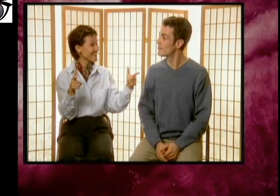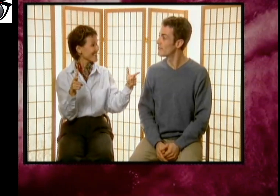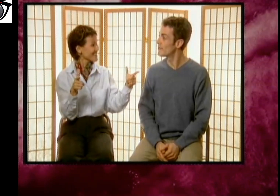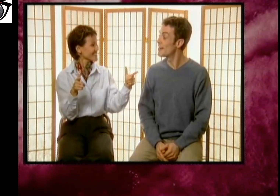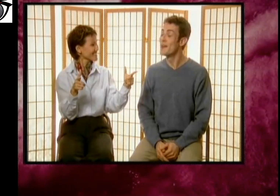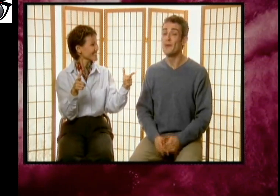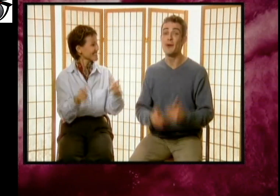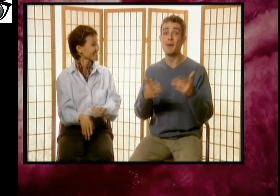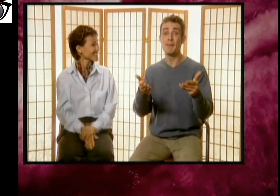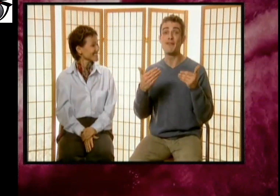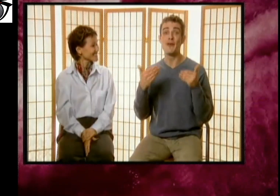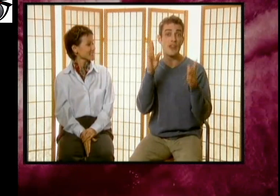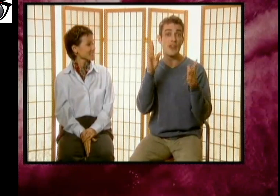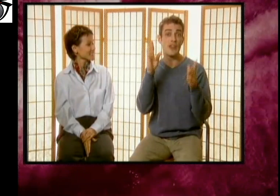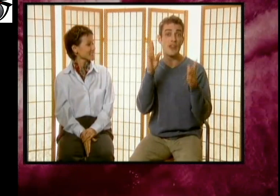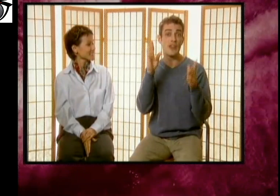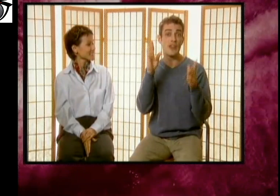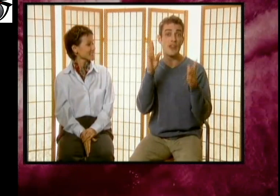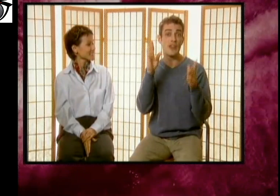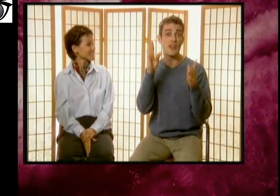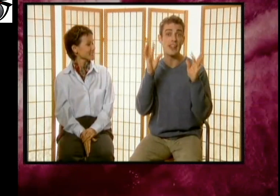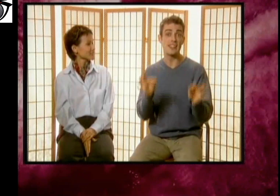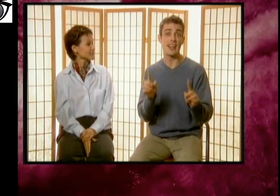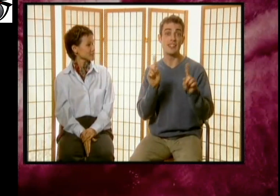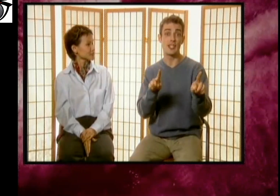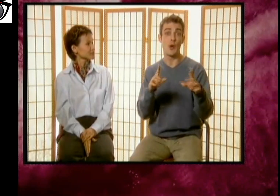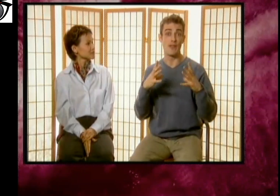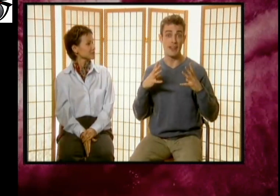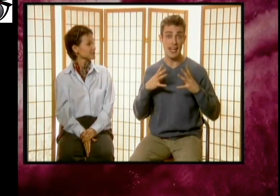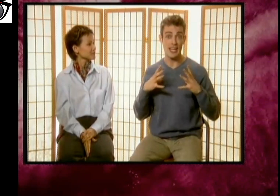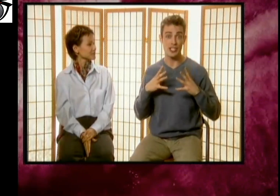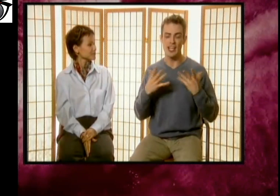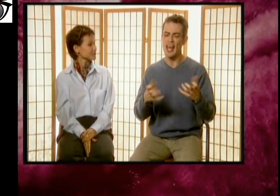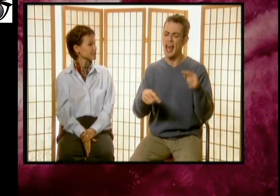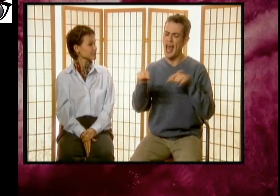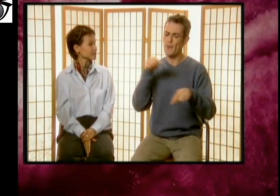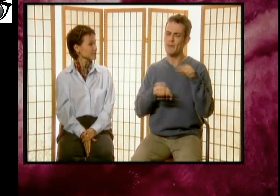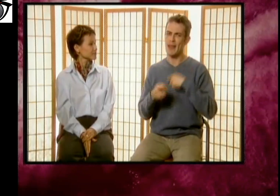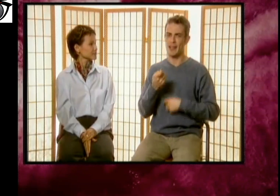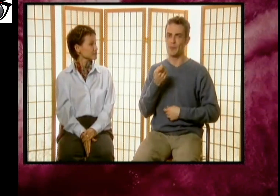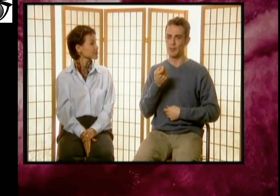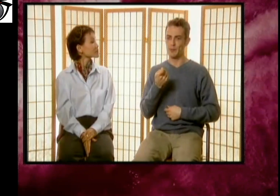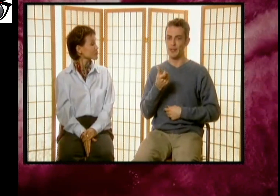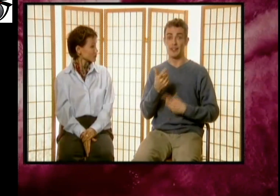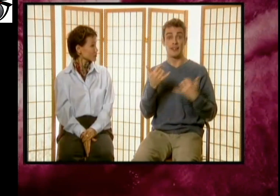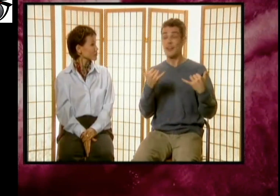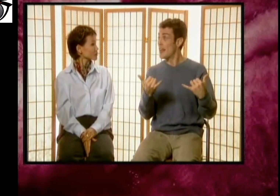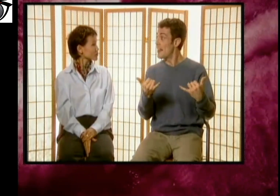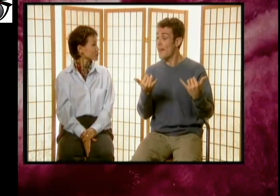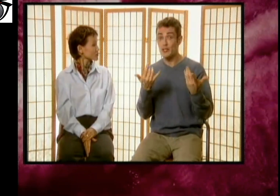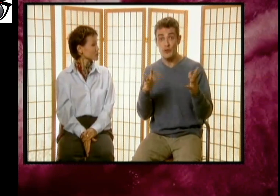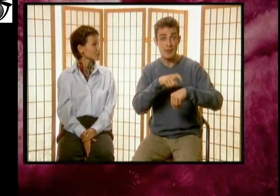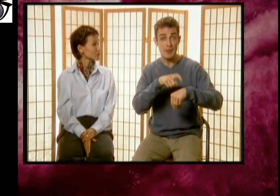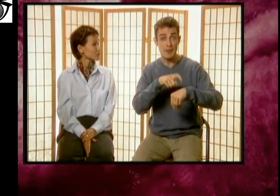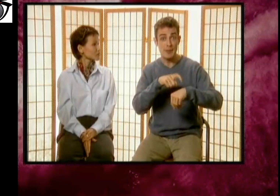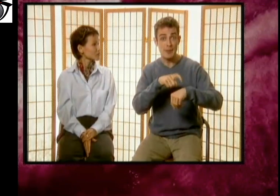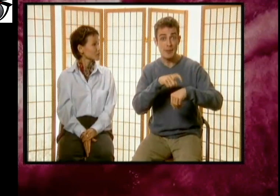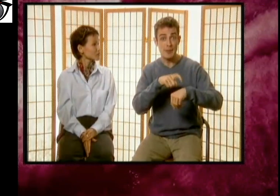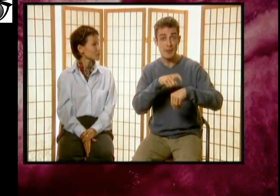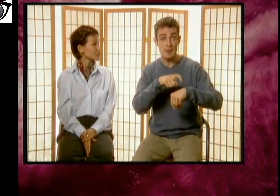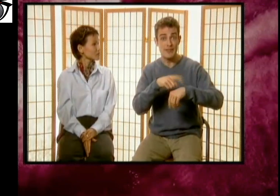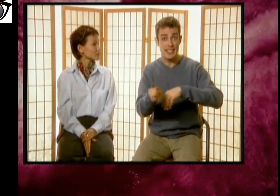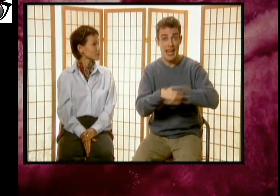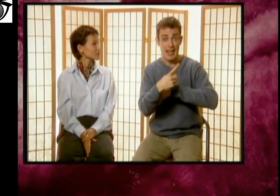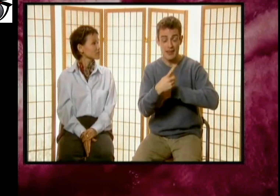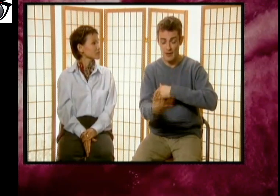language. Well, before we go on and see where they decided to go on vacation, I want to back up a little bit. Now that you've already